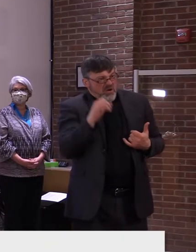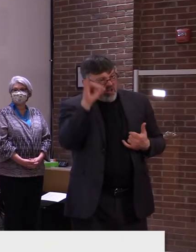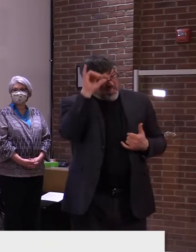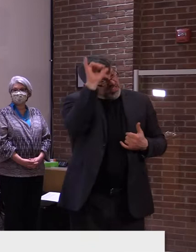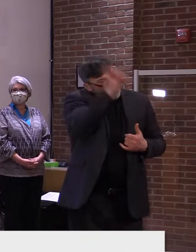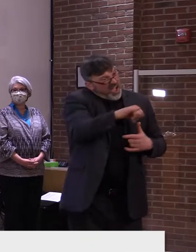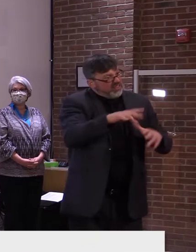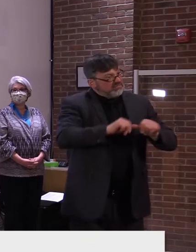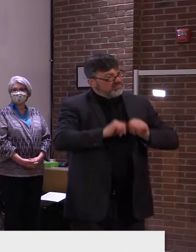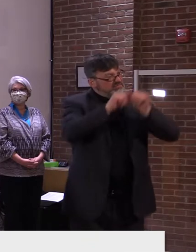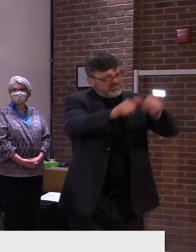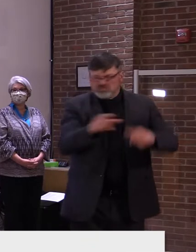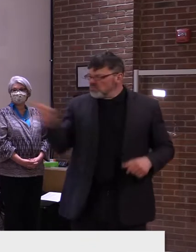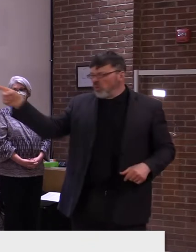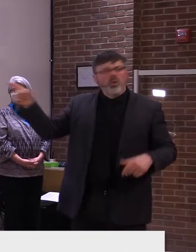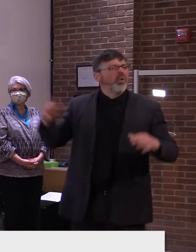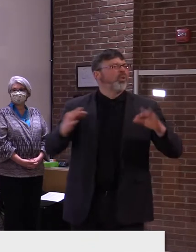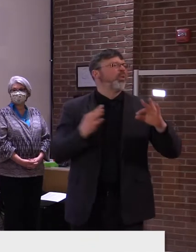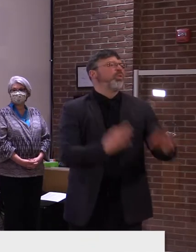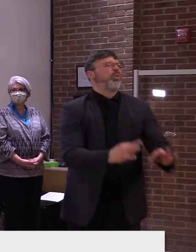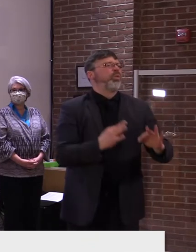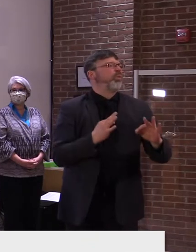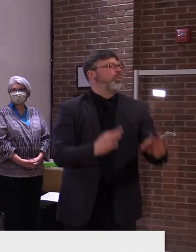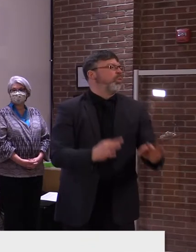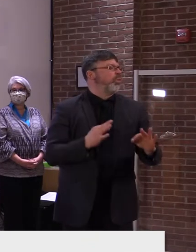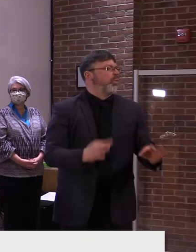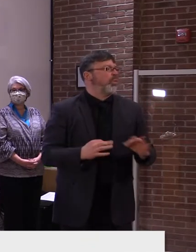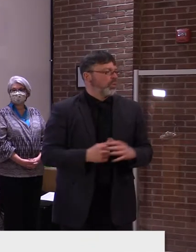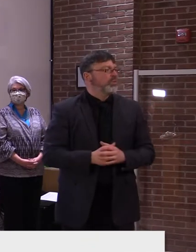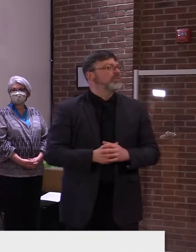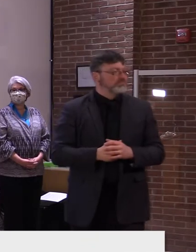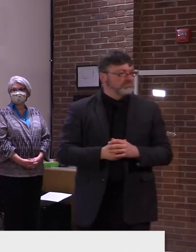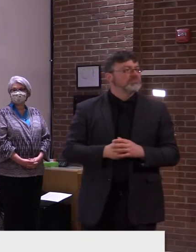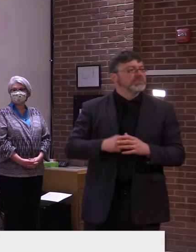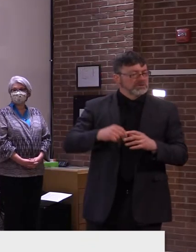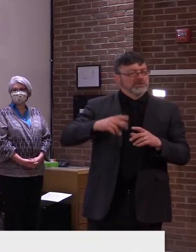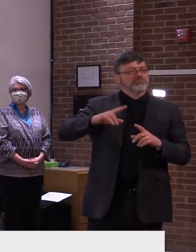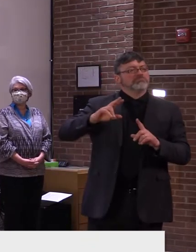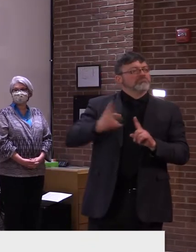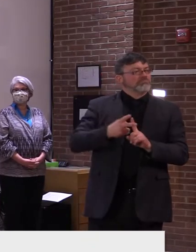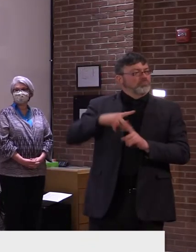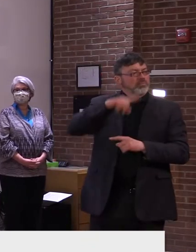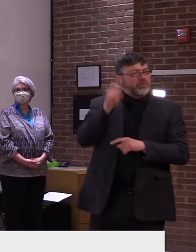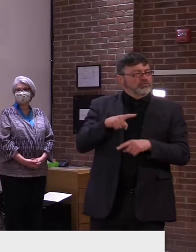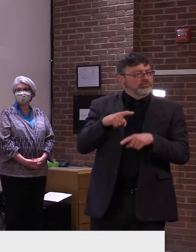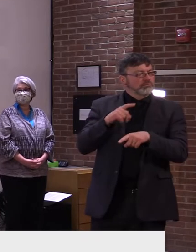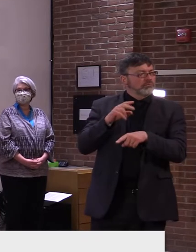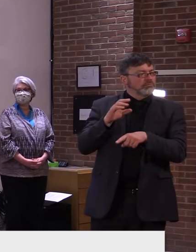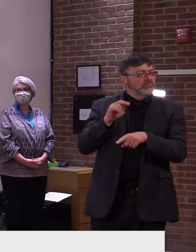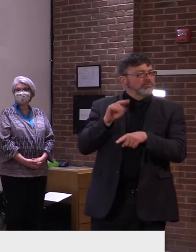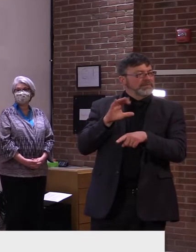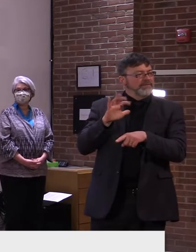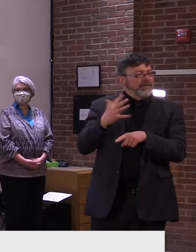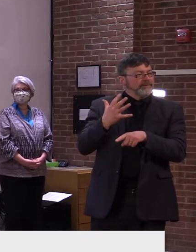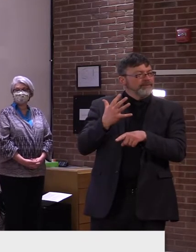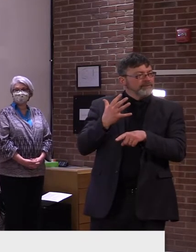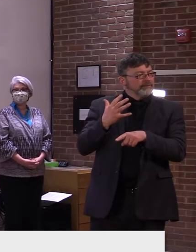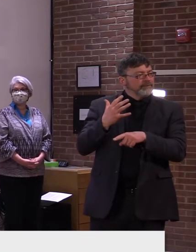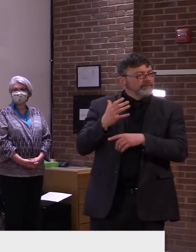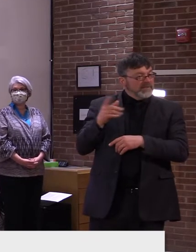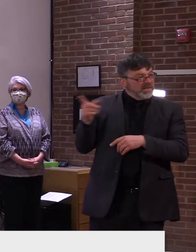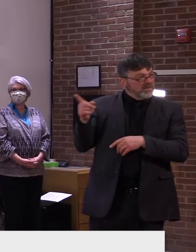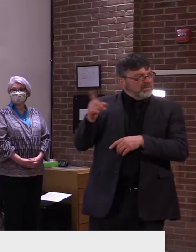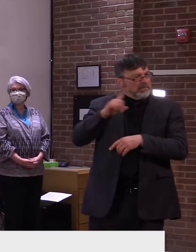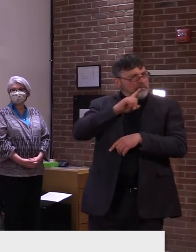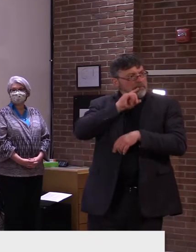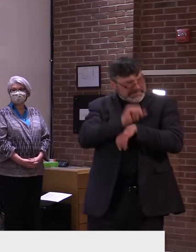Okay. Will the reservation system open at 8:15 on each of those dates? Yeah, our anticipation that